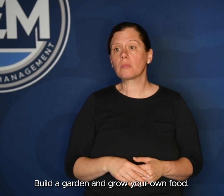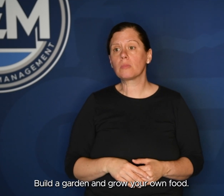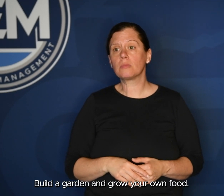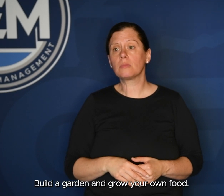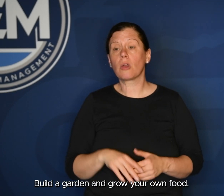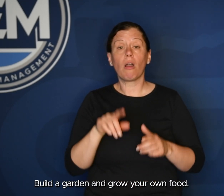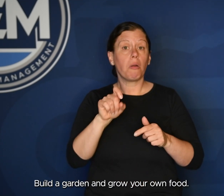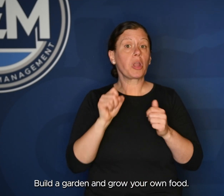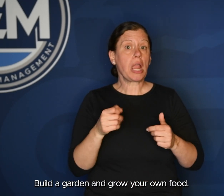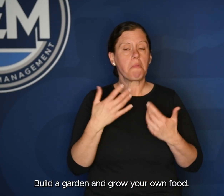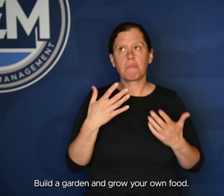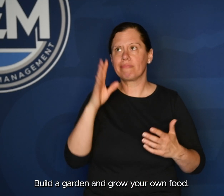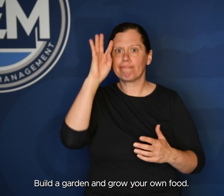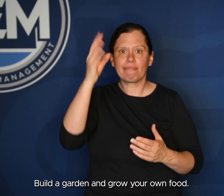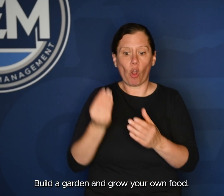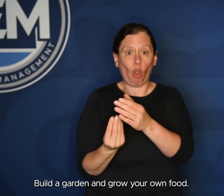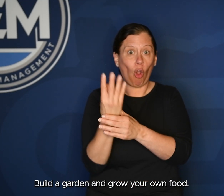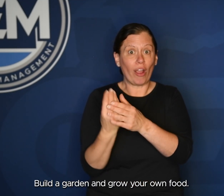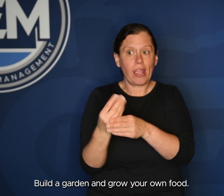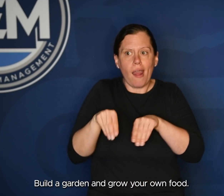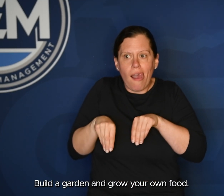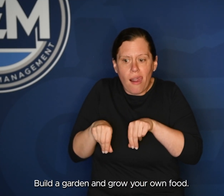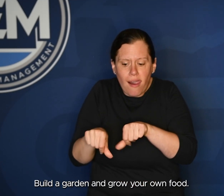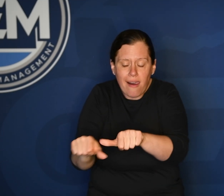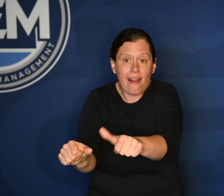Build a garden and grow your own food.